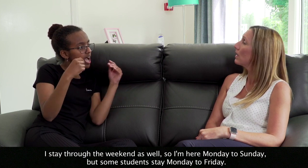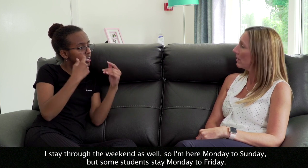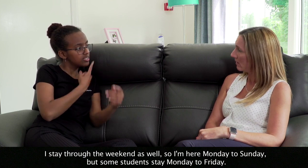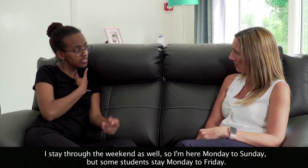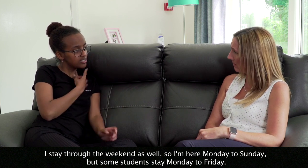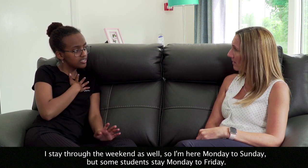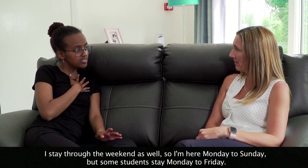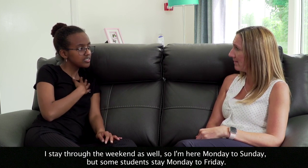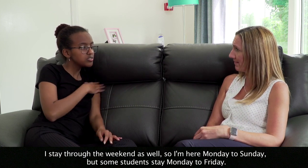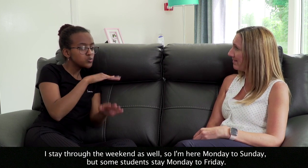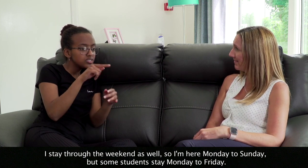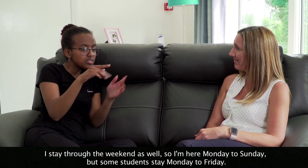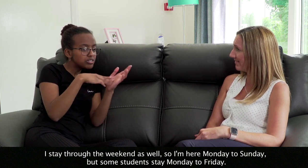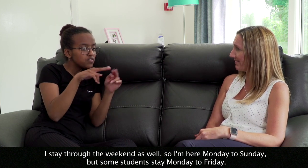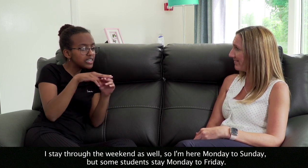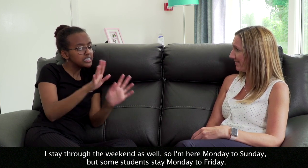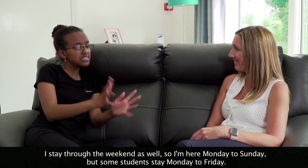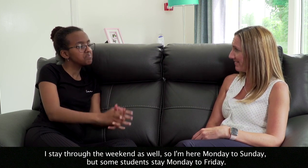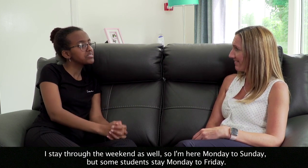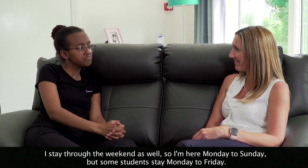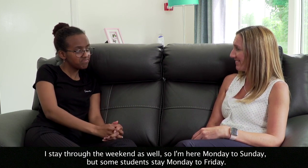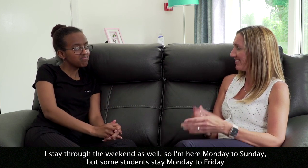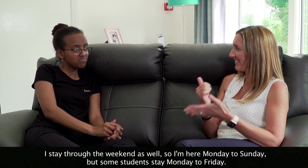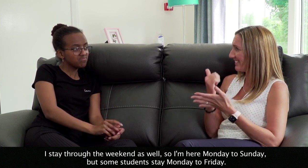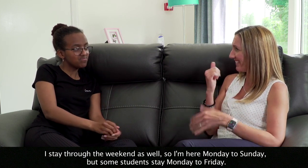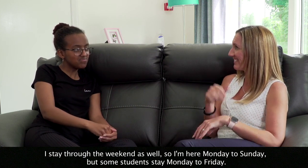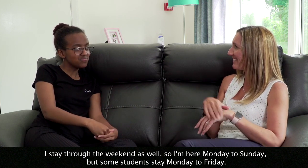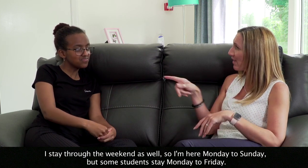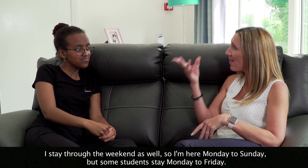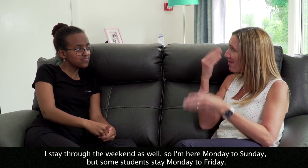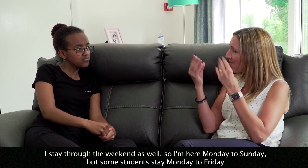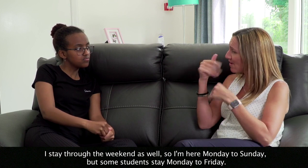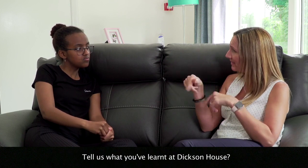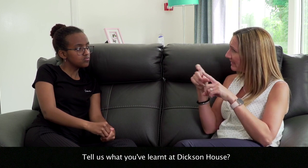Oh, I stay through the weekend as well, so I'm here Monday to Sunday, but some students stay Monday to Friday.